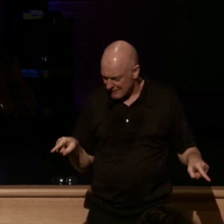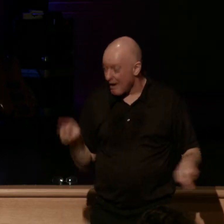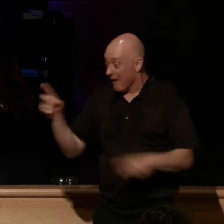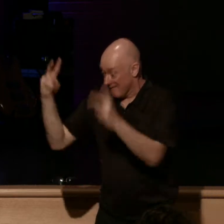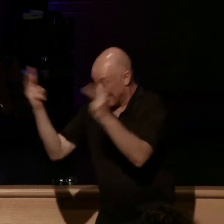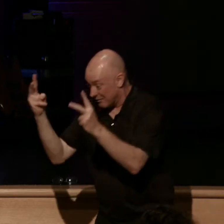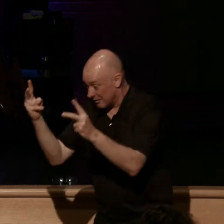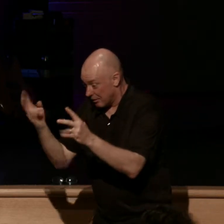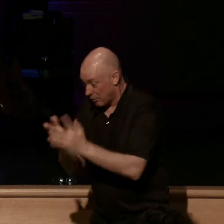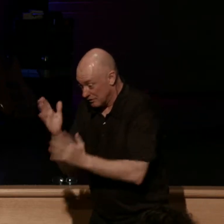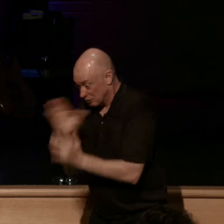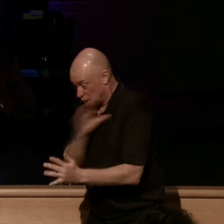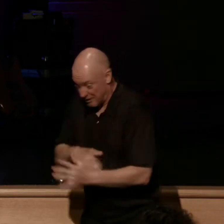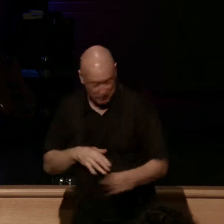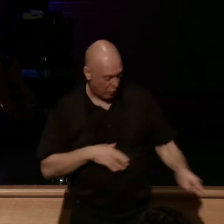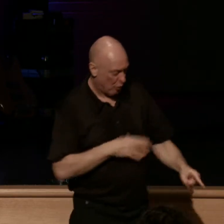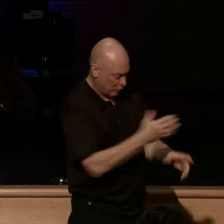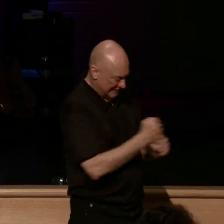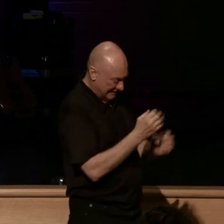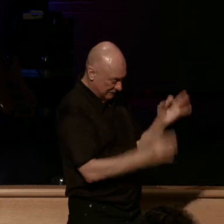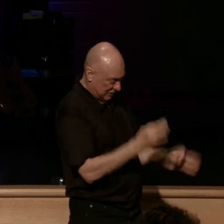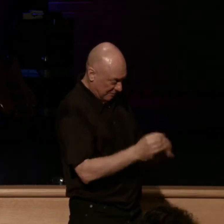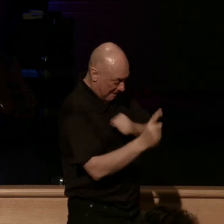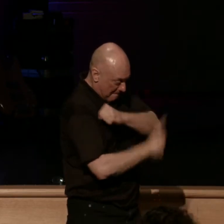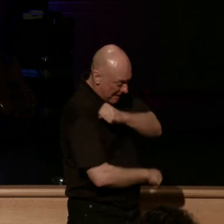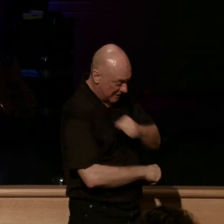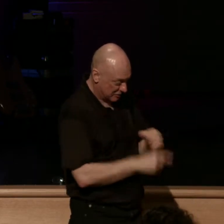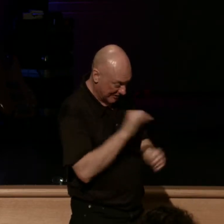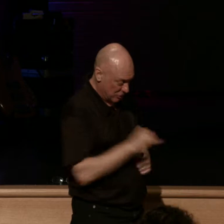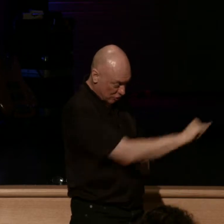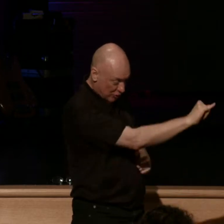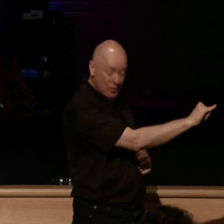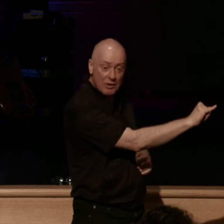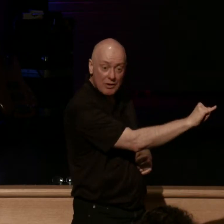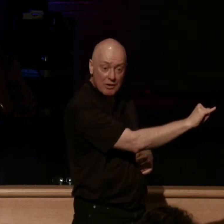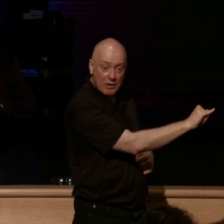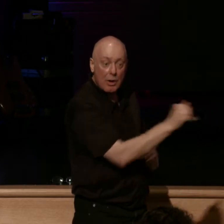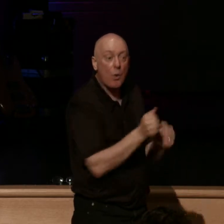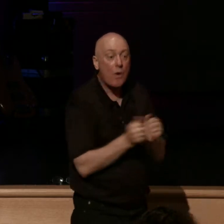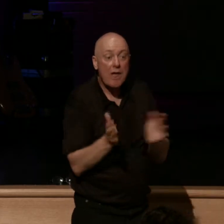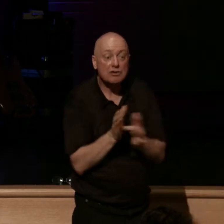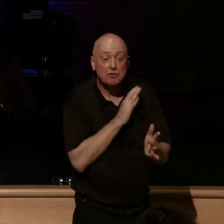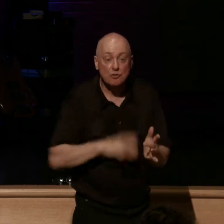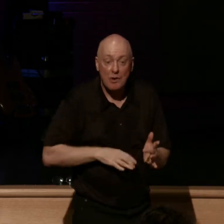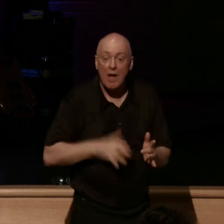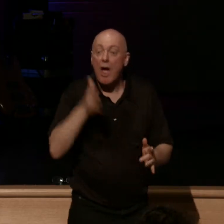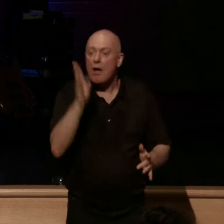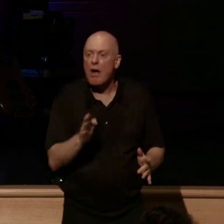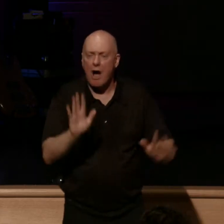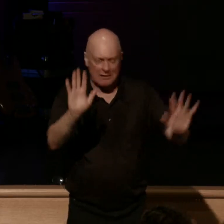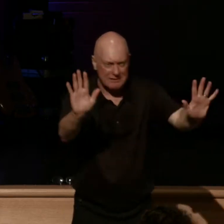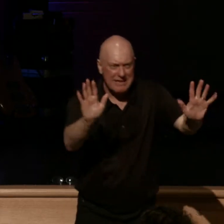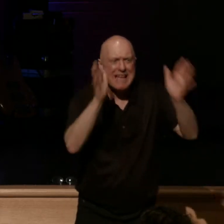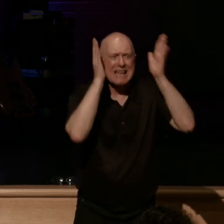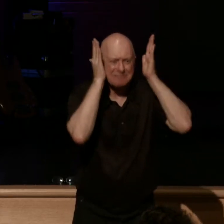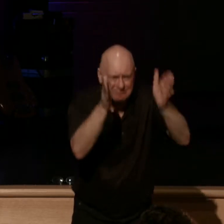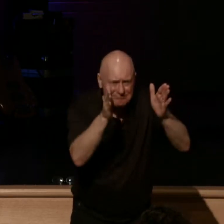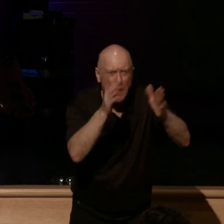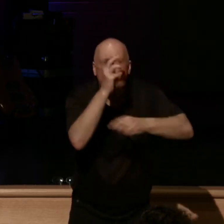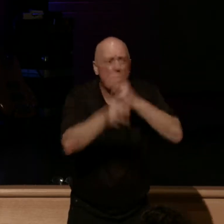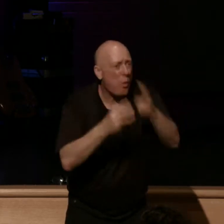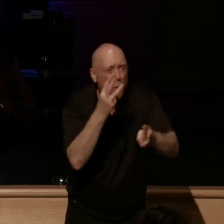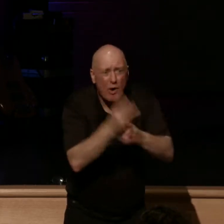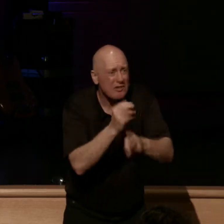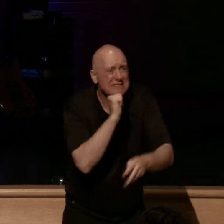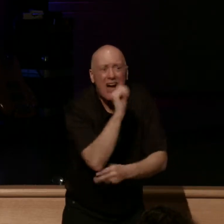victory in the Lord Jesus Christ, those who receive judgment and punishment eternally apart from Jesus Christ. God's like, listen, this world isn't